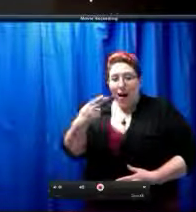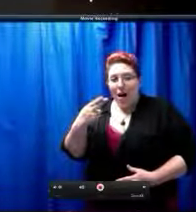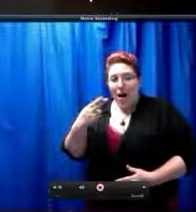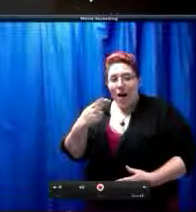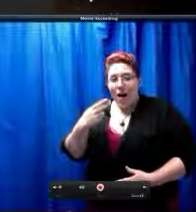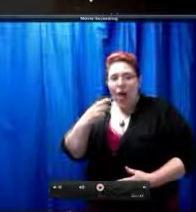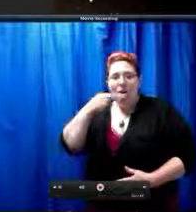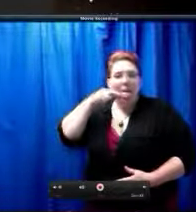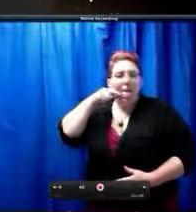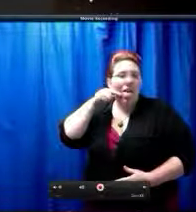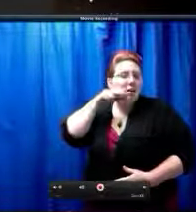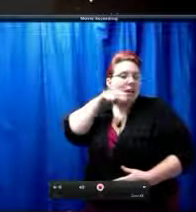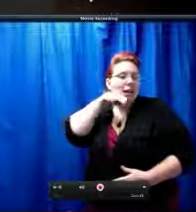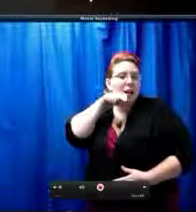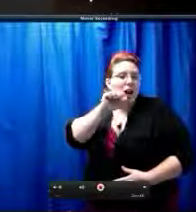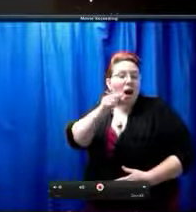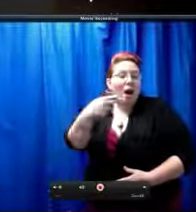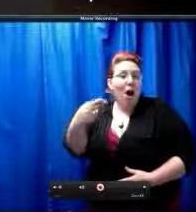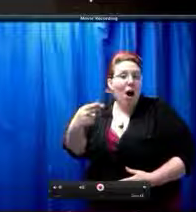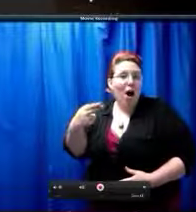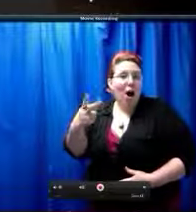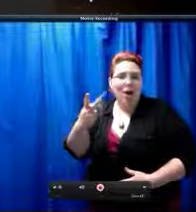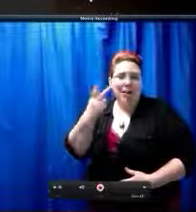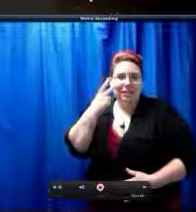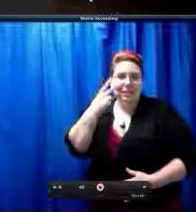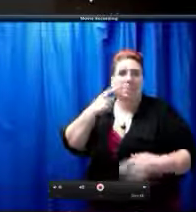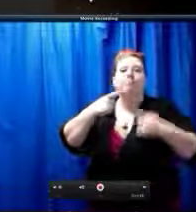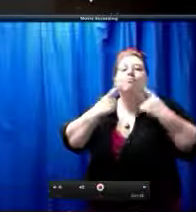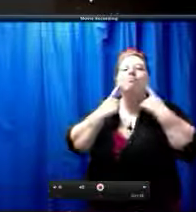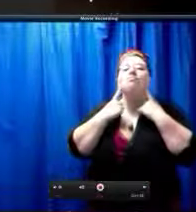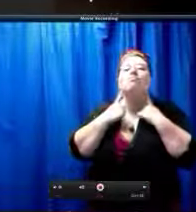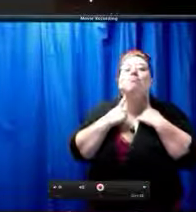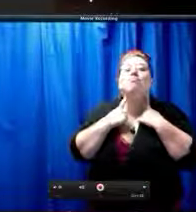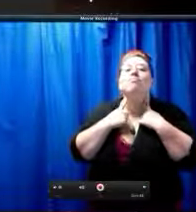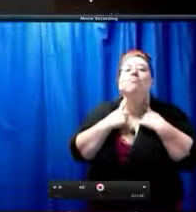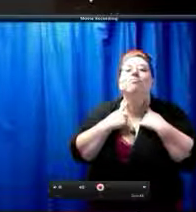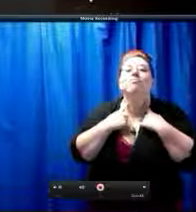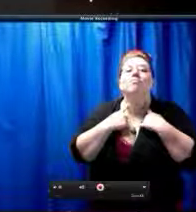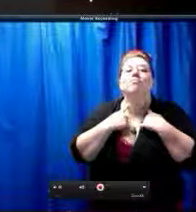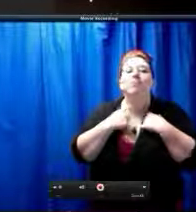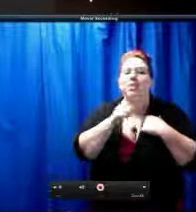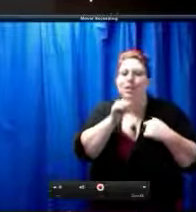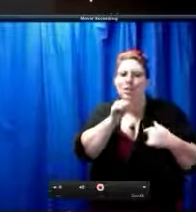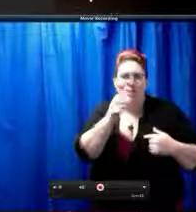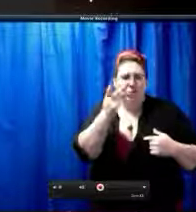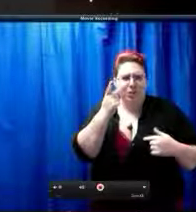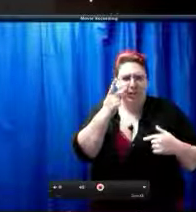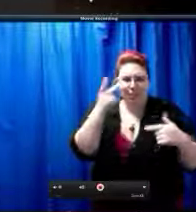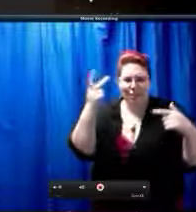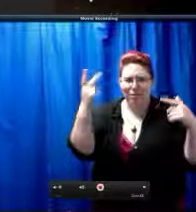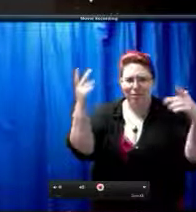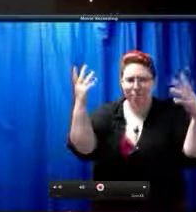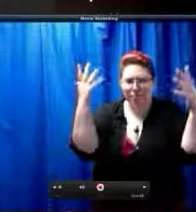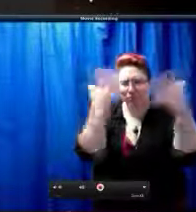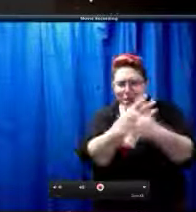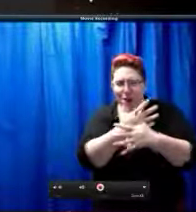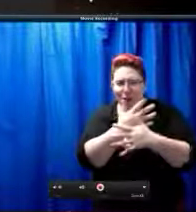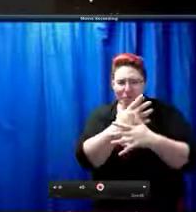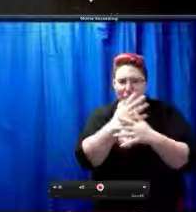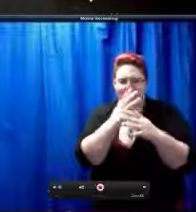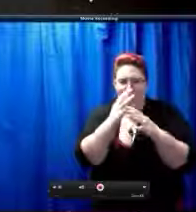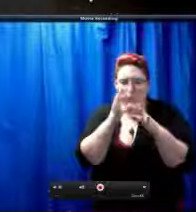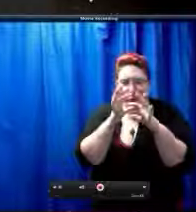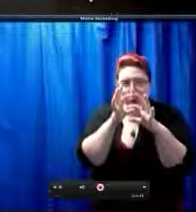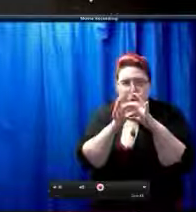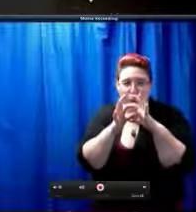ah. You see how you can see all the way in the back of her throat? Yeah. You see none of those big dark circles like you did at the other thing. You see? Pretty cool,